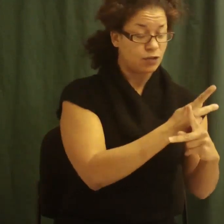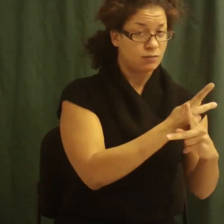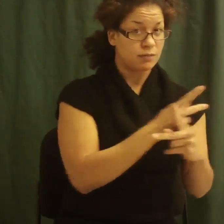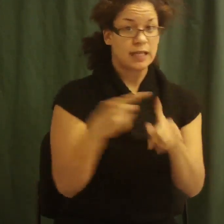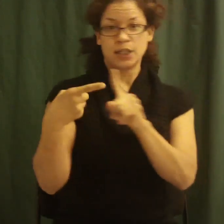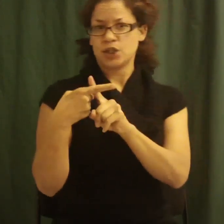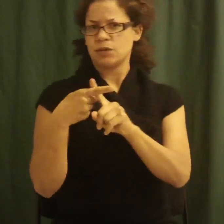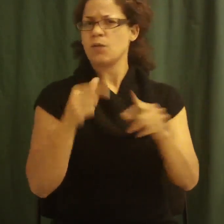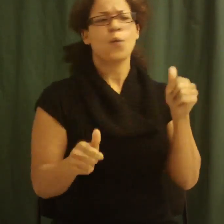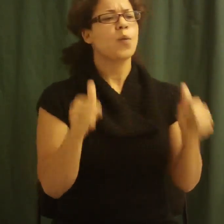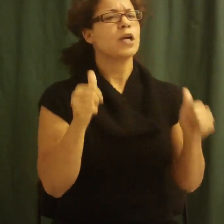Anyone?